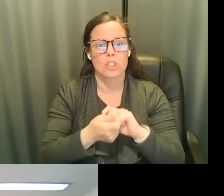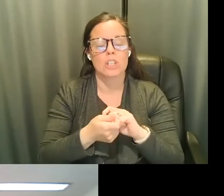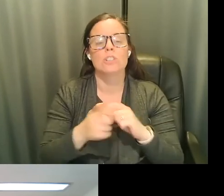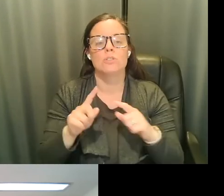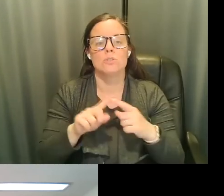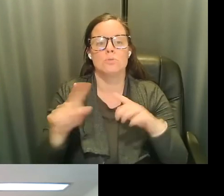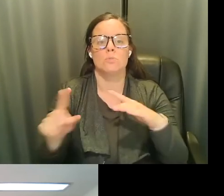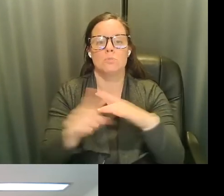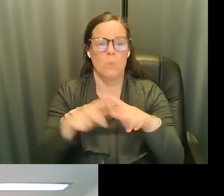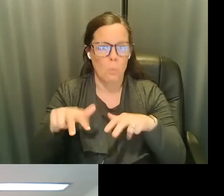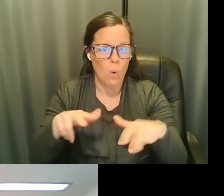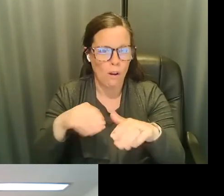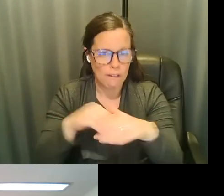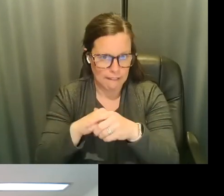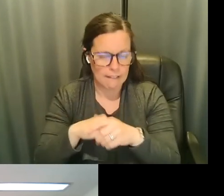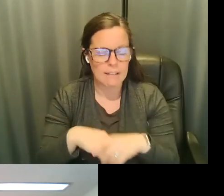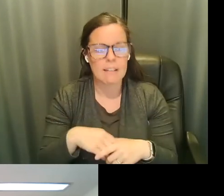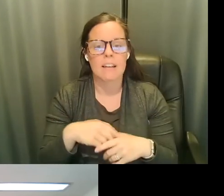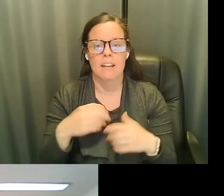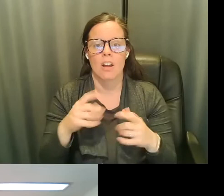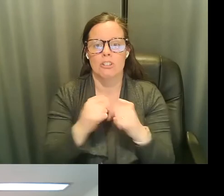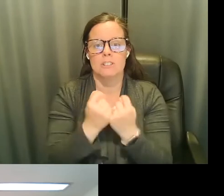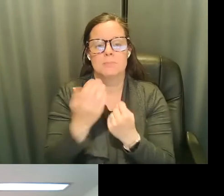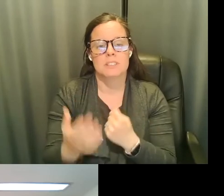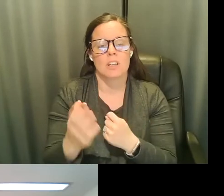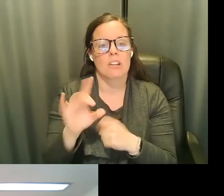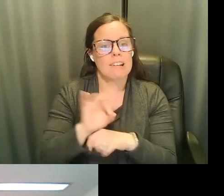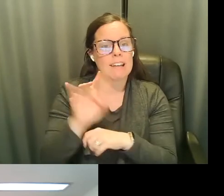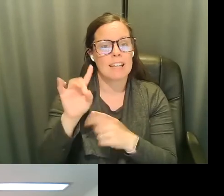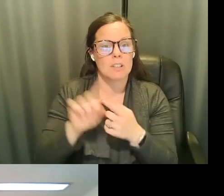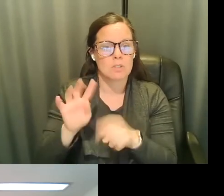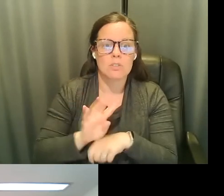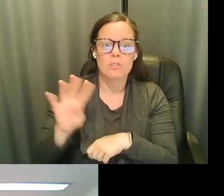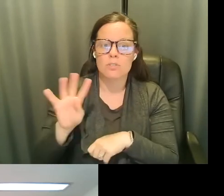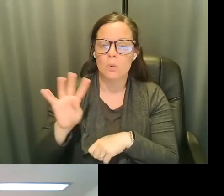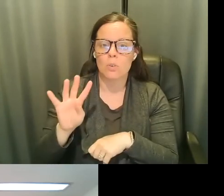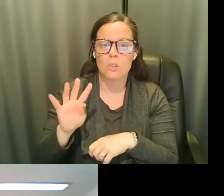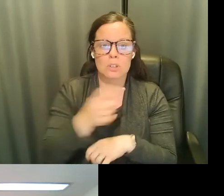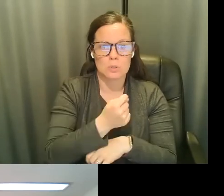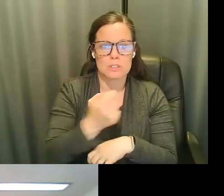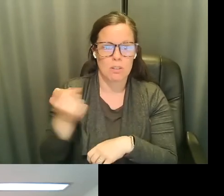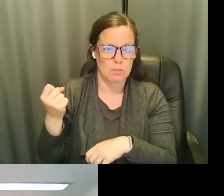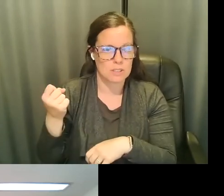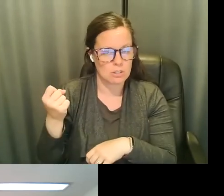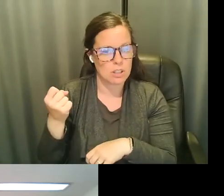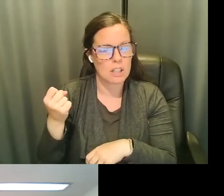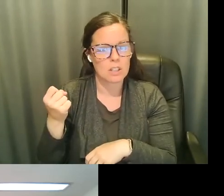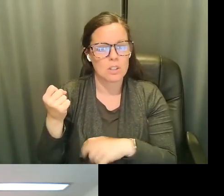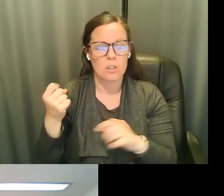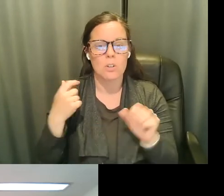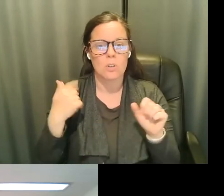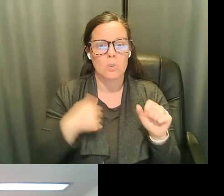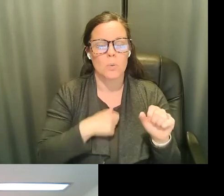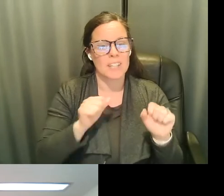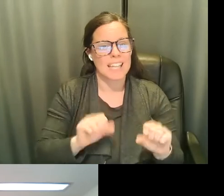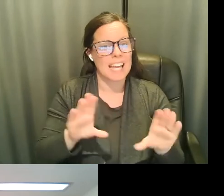clinic. Our team is on site from 8 a.m. to 4 p.m. Tuesday through Saturday. We can give thousands